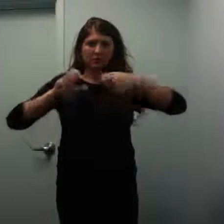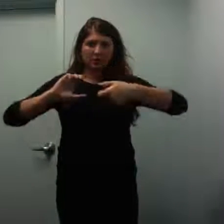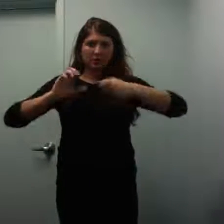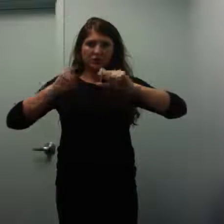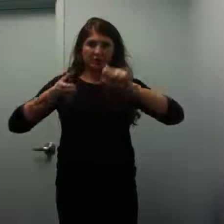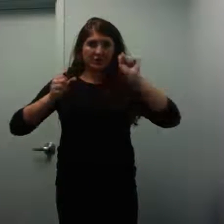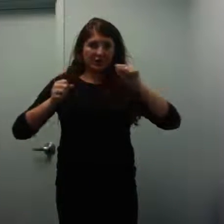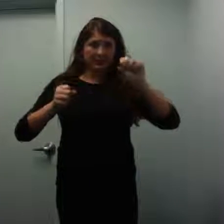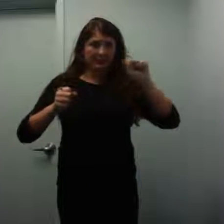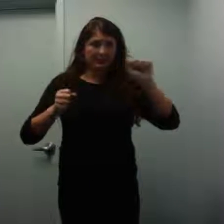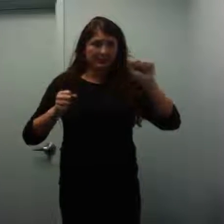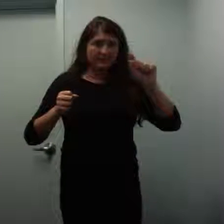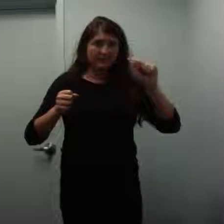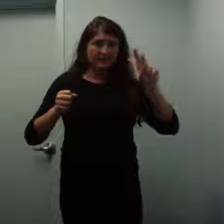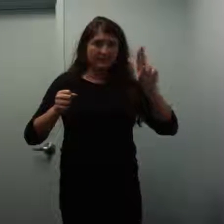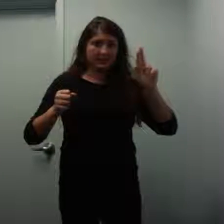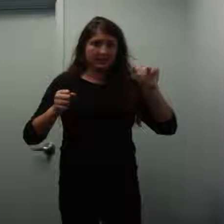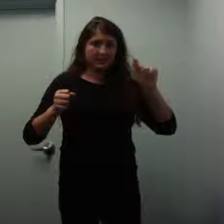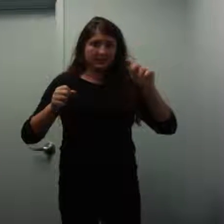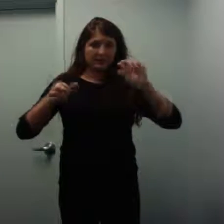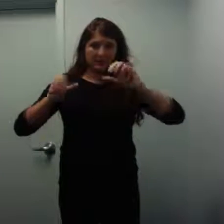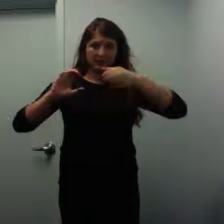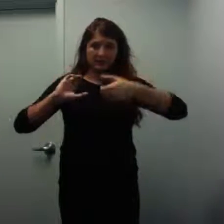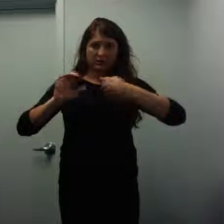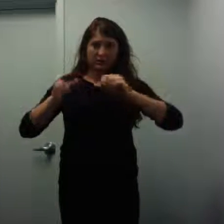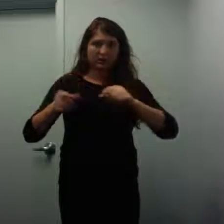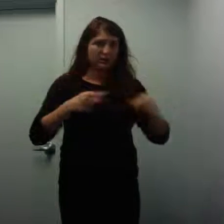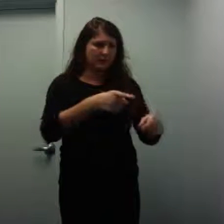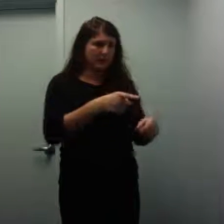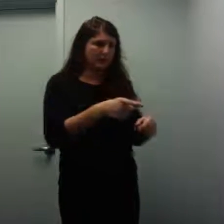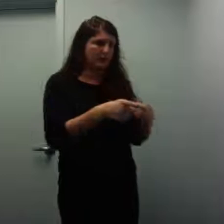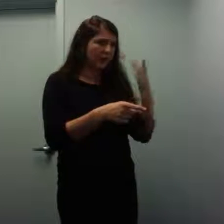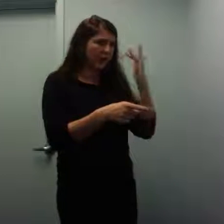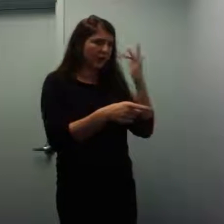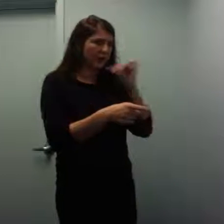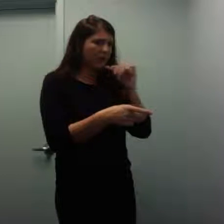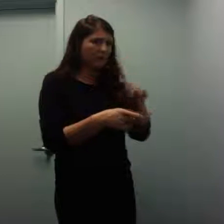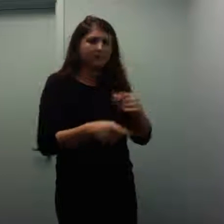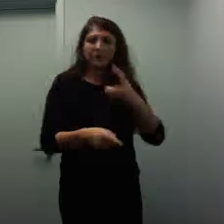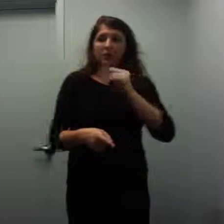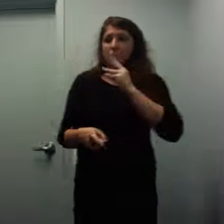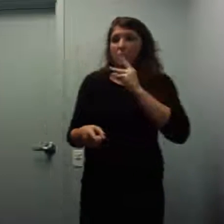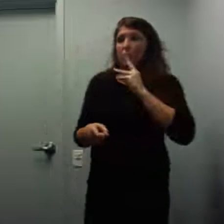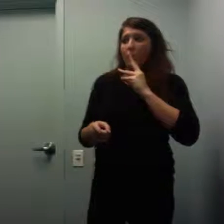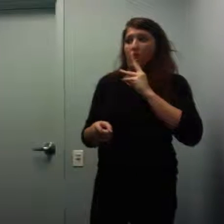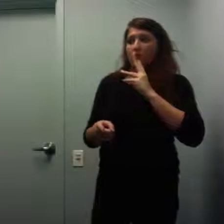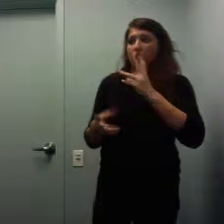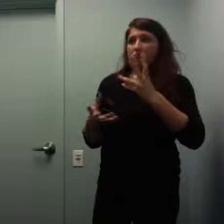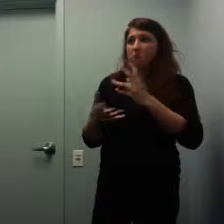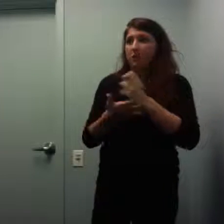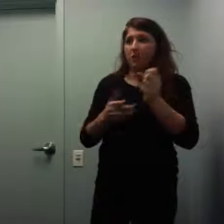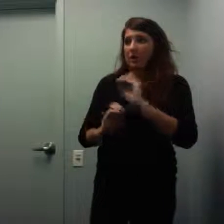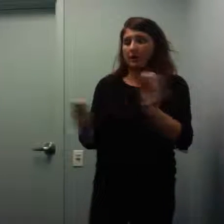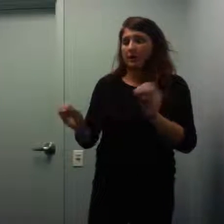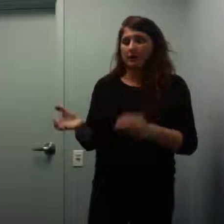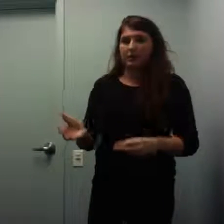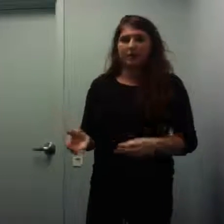Caleb? Why not? Because there's no water in it. Not much water. How could I saturate the sponge?